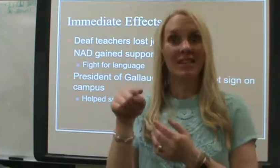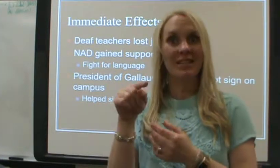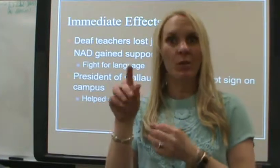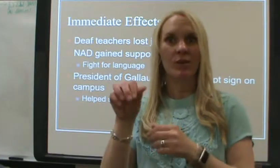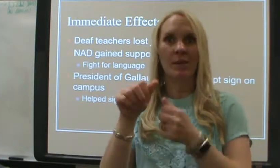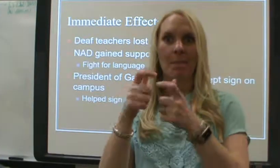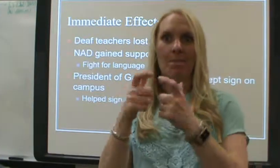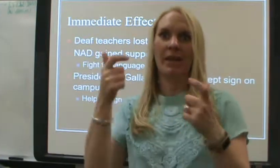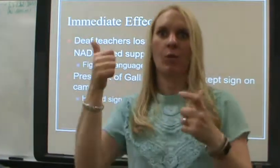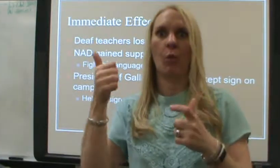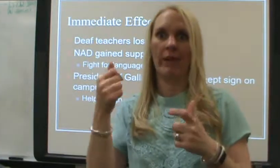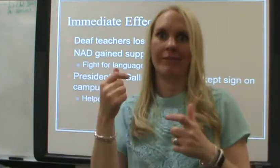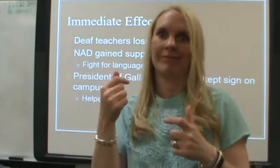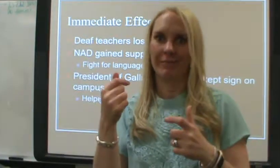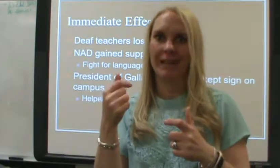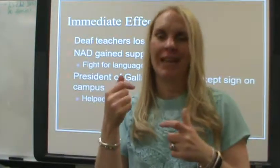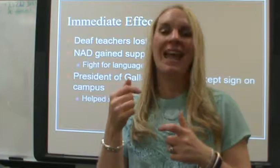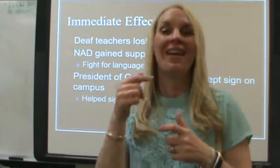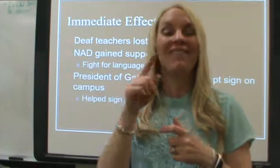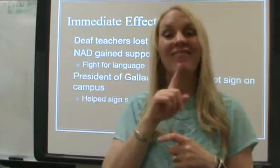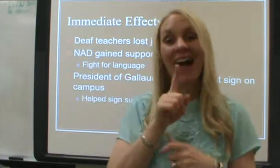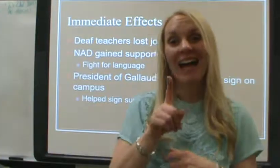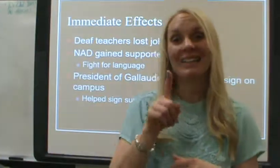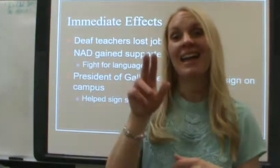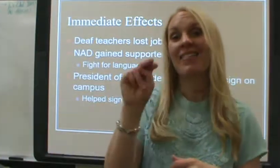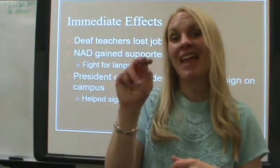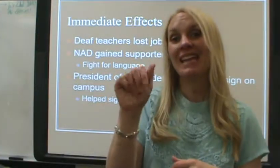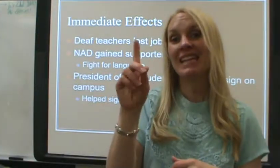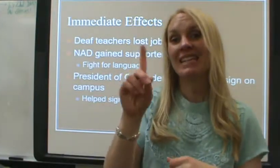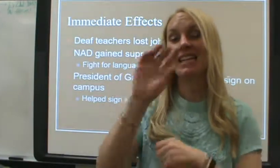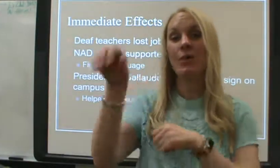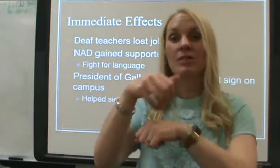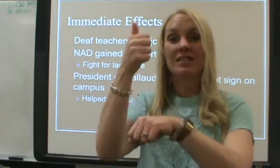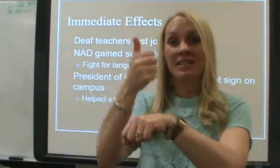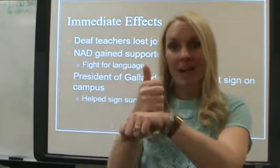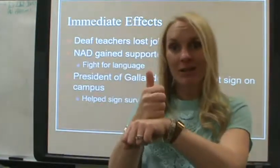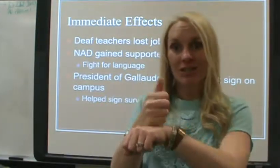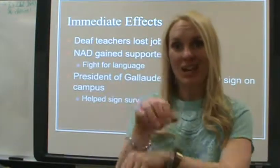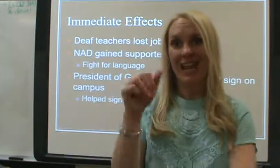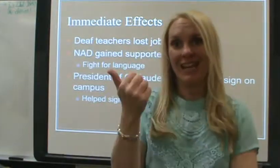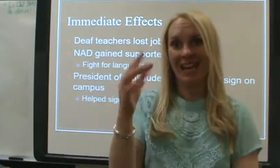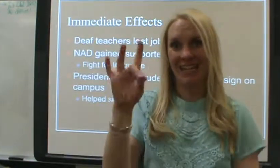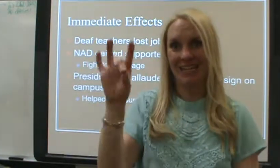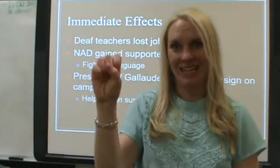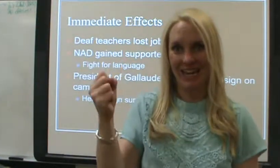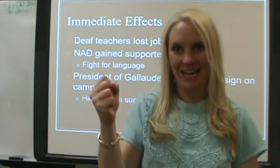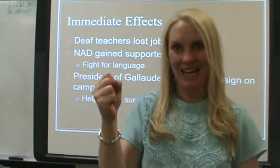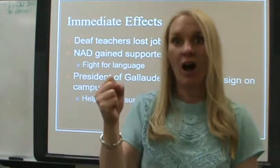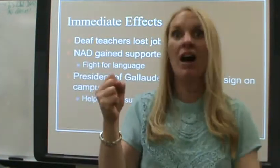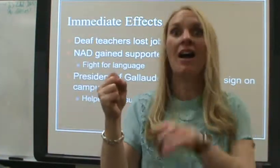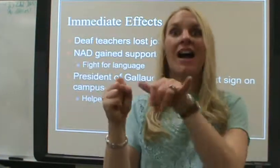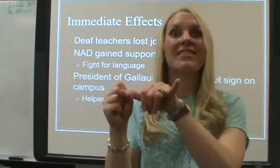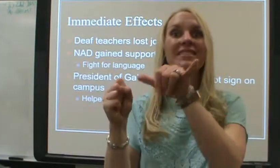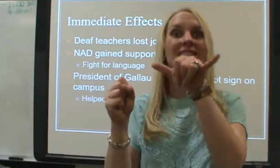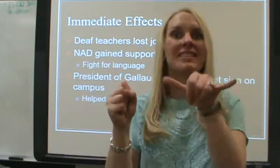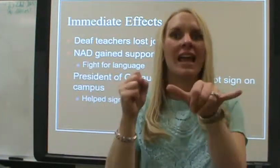this was a big one, right? In fact, the NAD was established in 1880, the